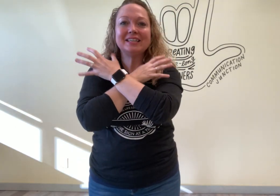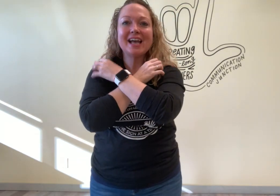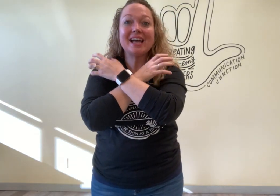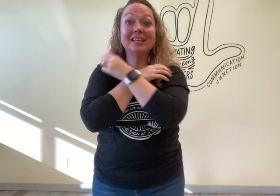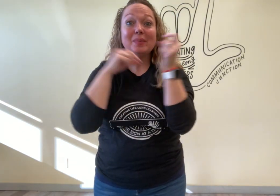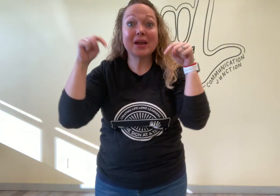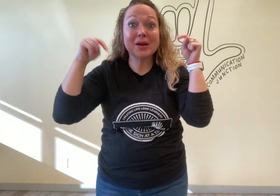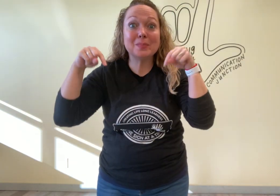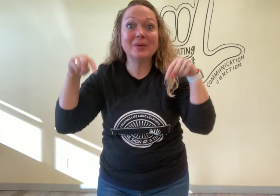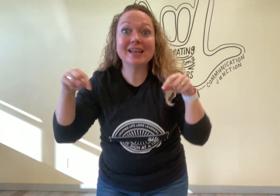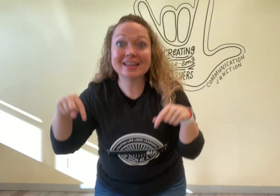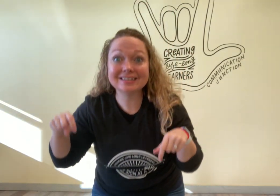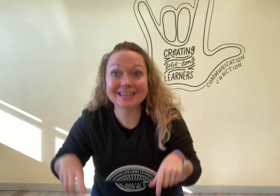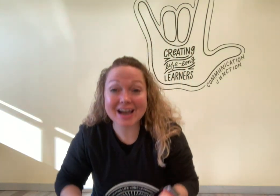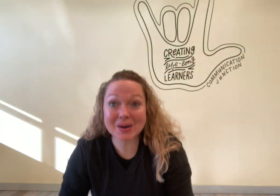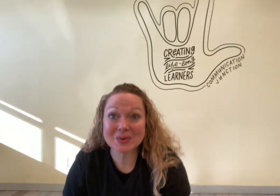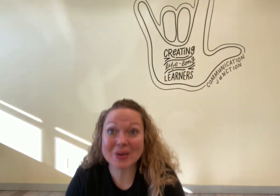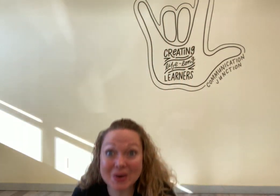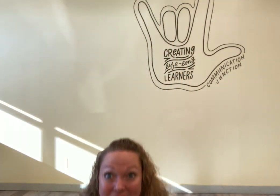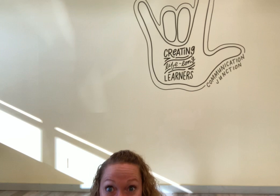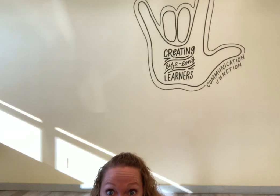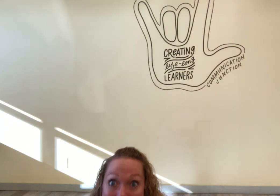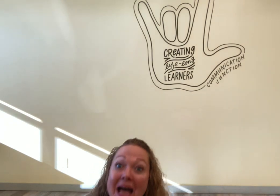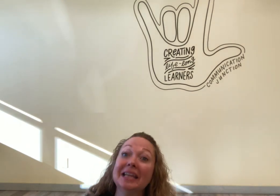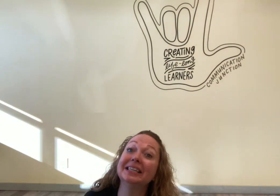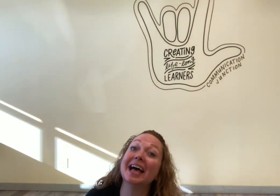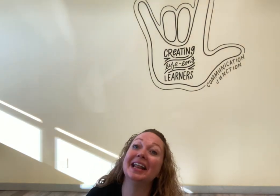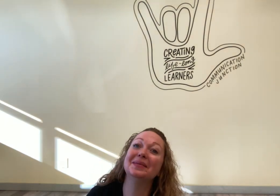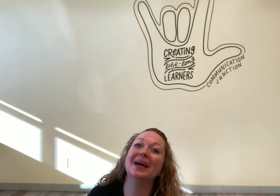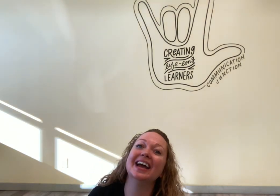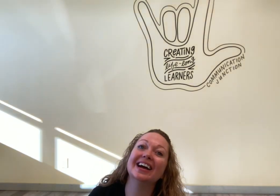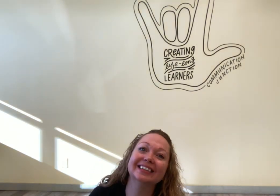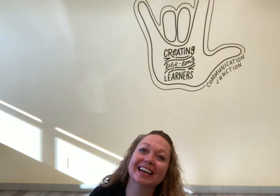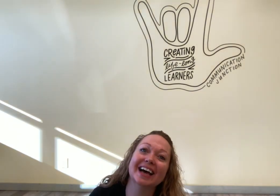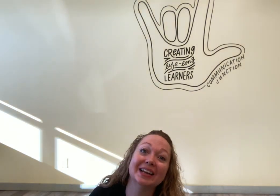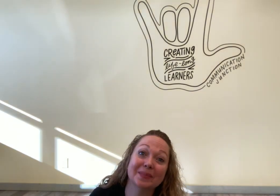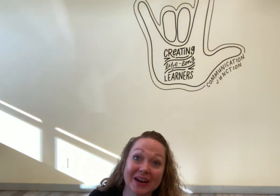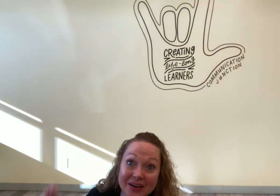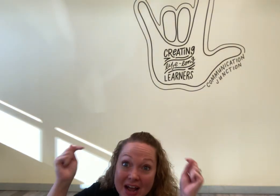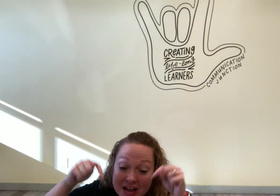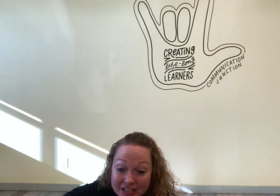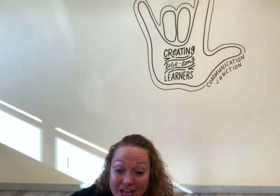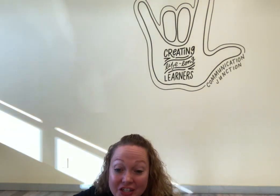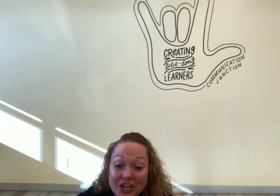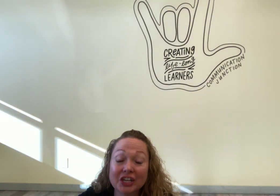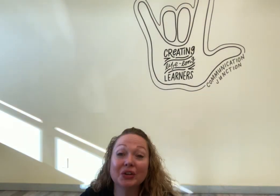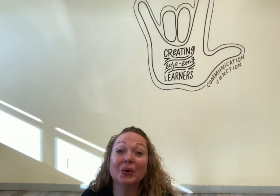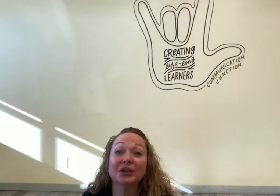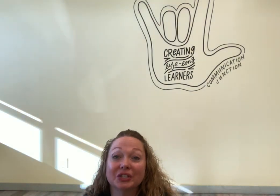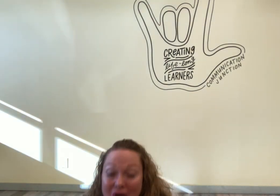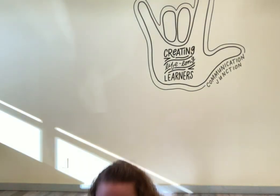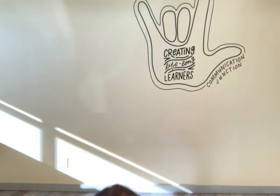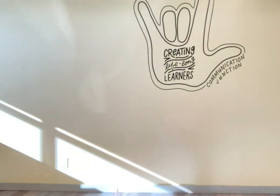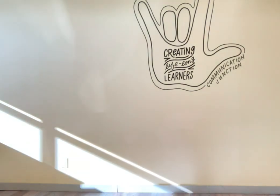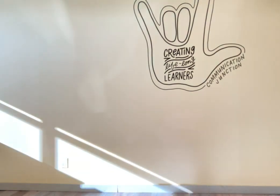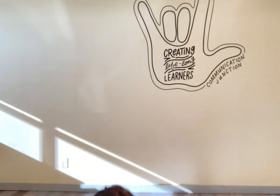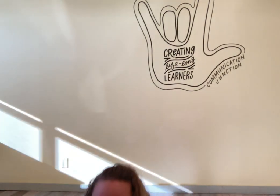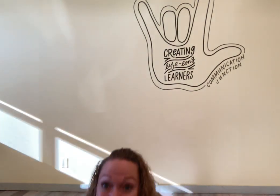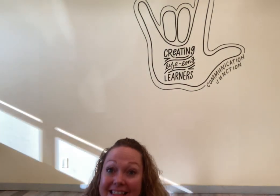Teddy bear, bend down low. Teddy bear, touch your toes.